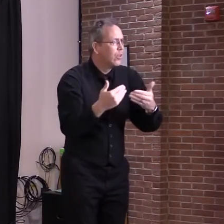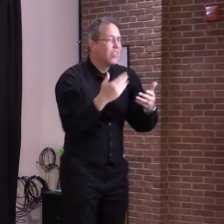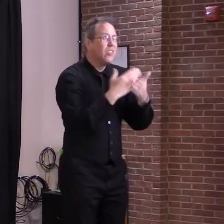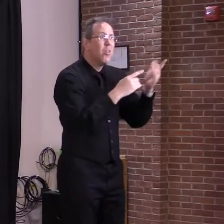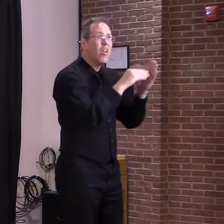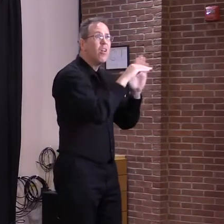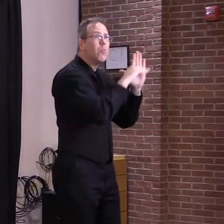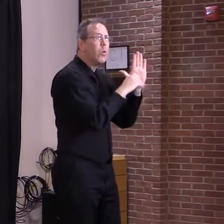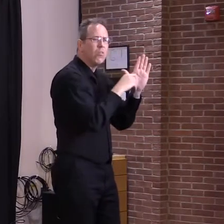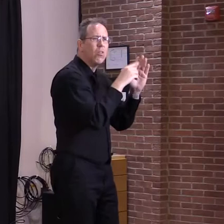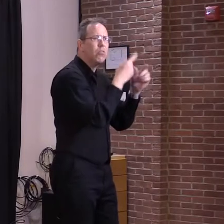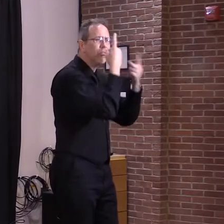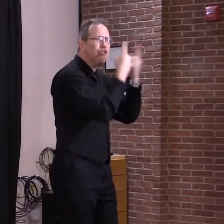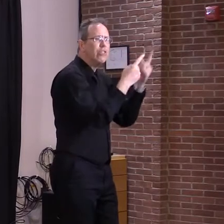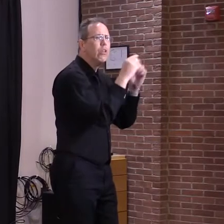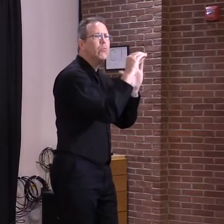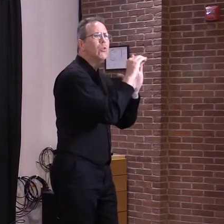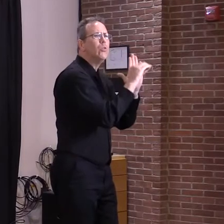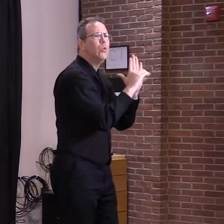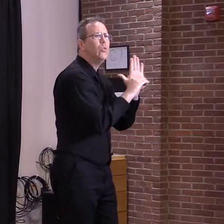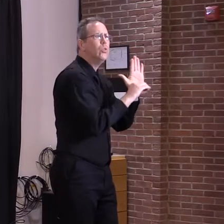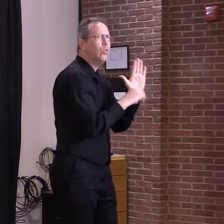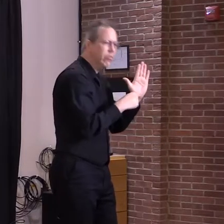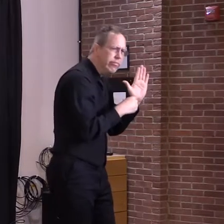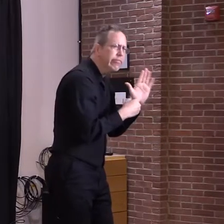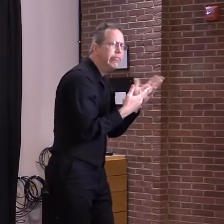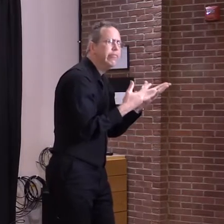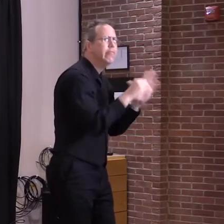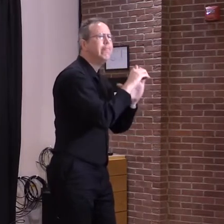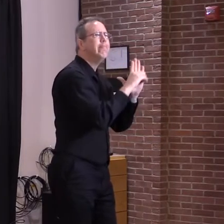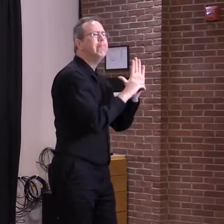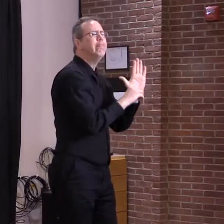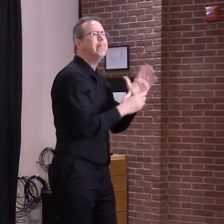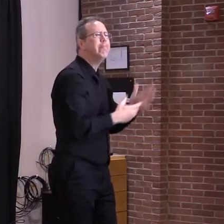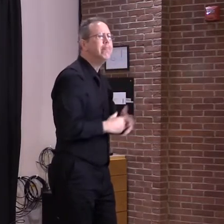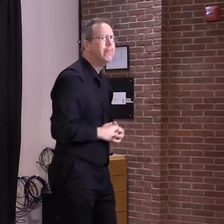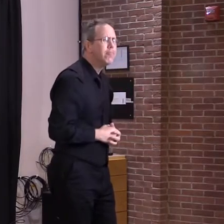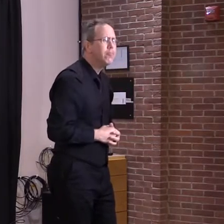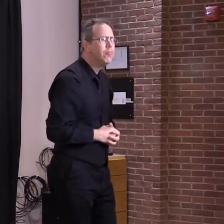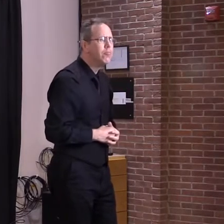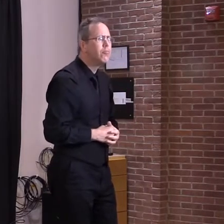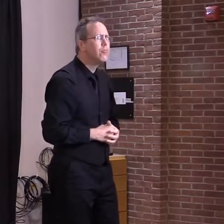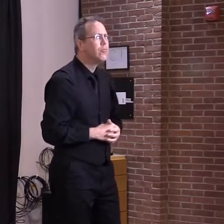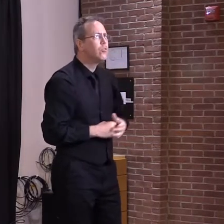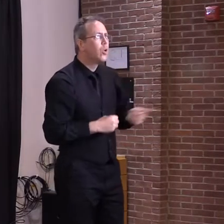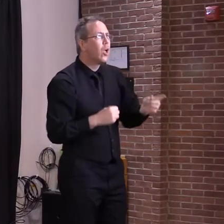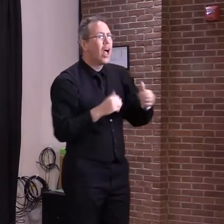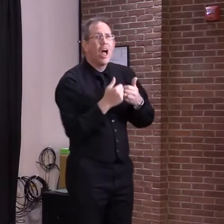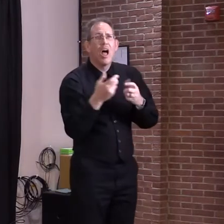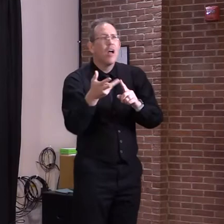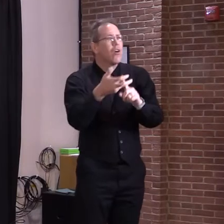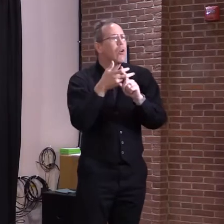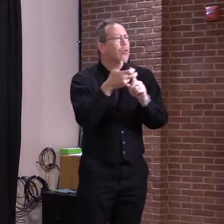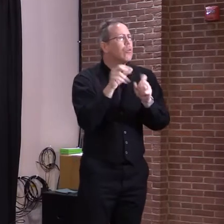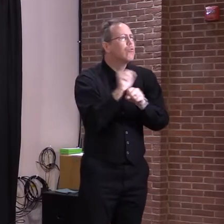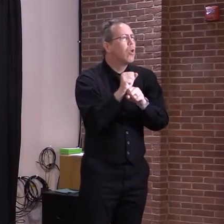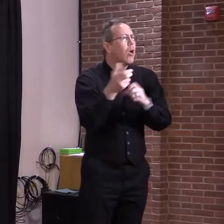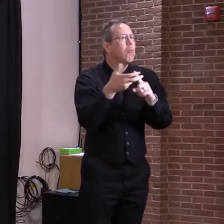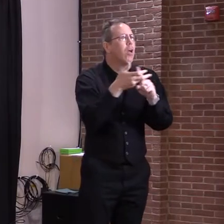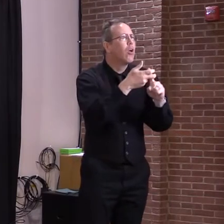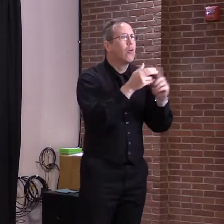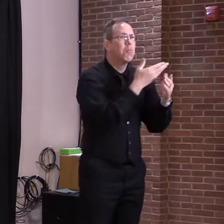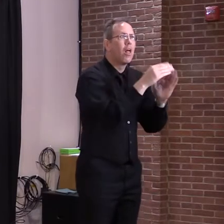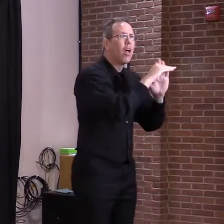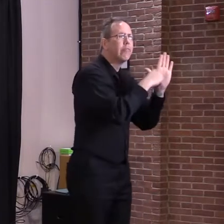our towns to aid in a strong recovery, as well as to recruit new workers to businesses to our